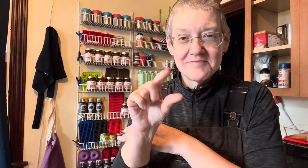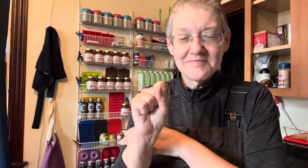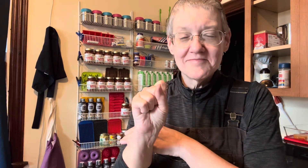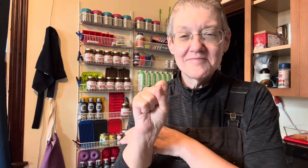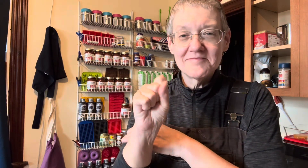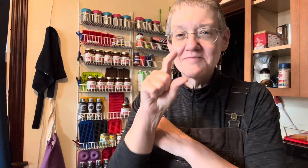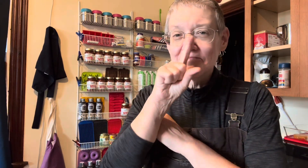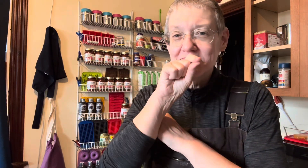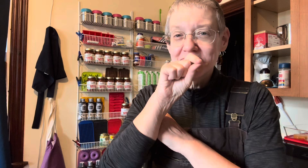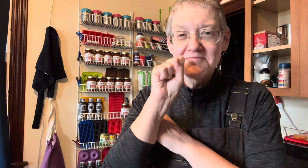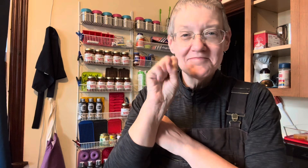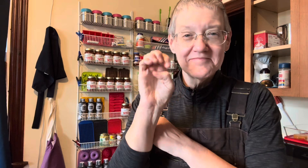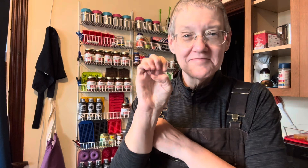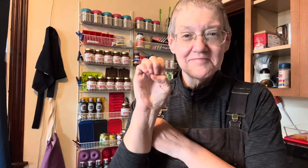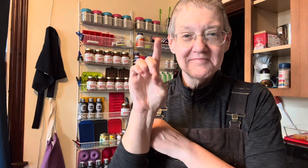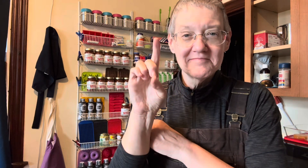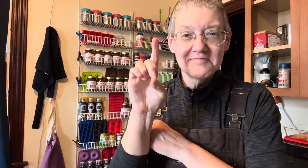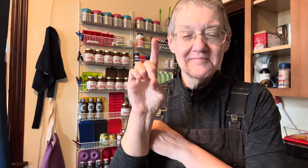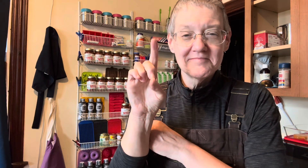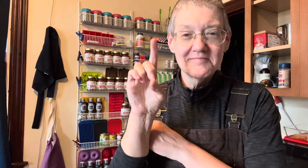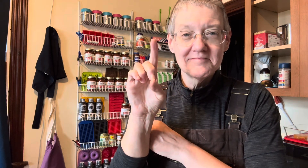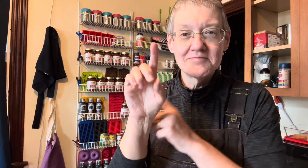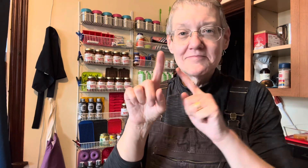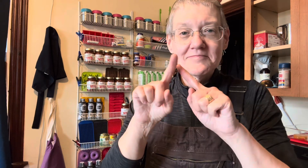Also buy trash bags and birdseed.